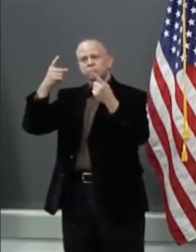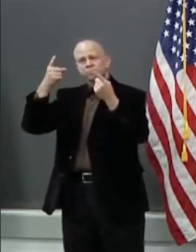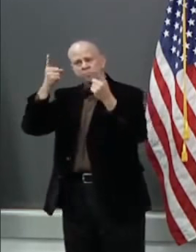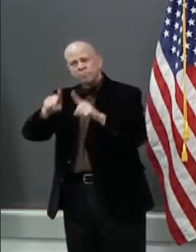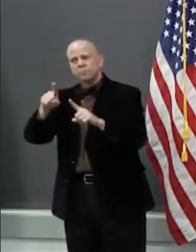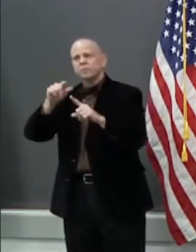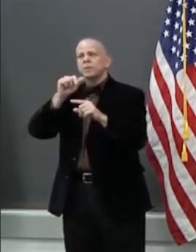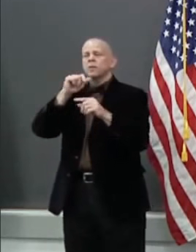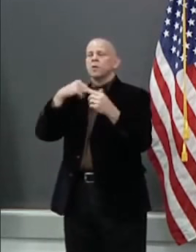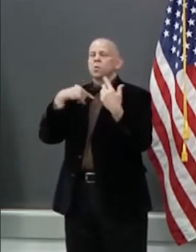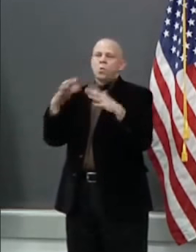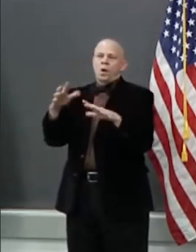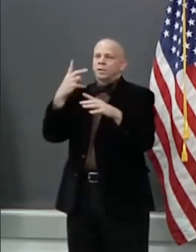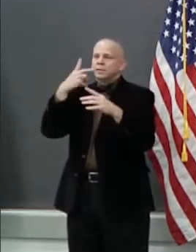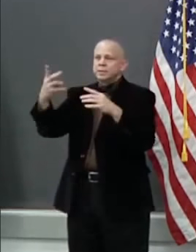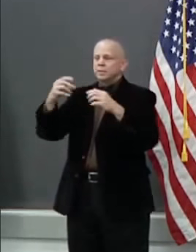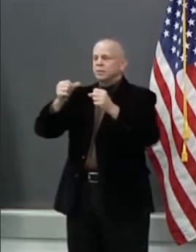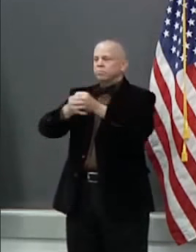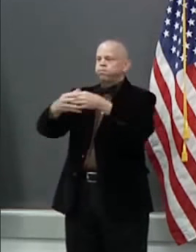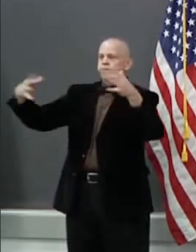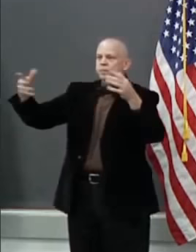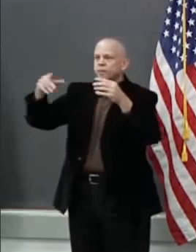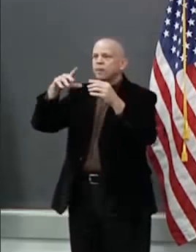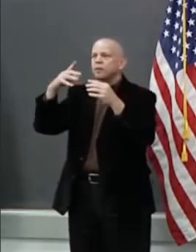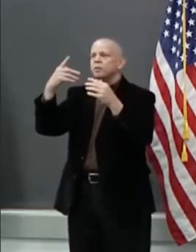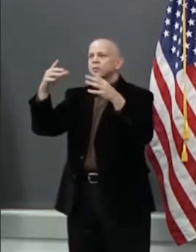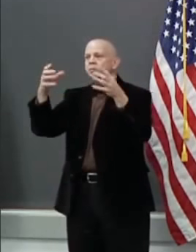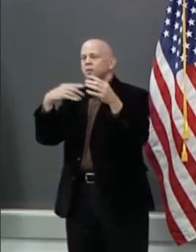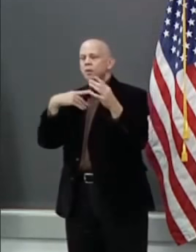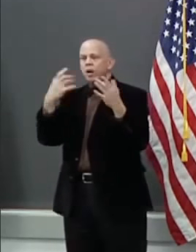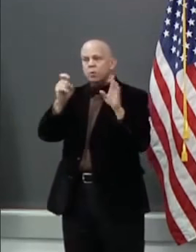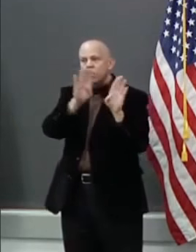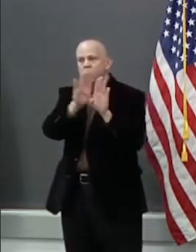be having to ask for additional restrictions for future games.